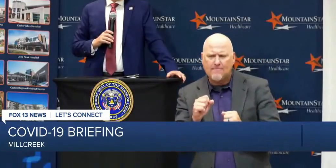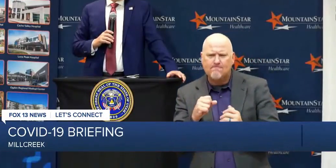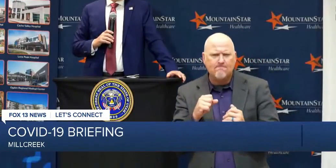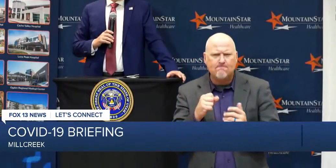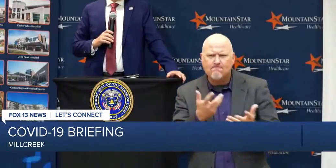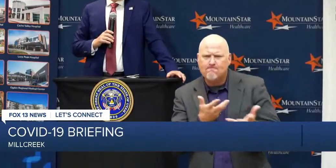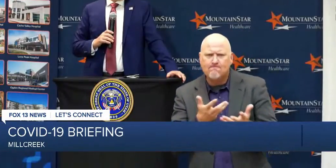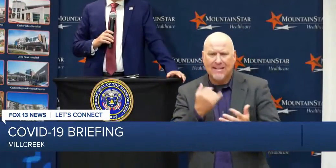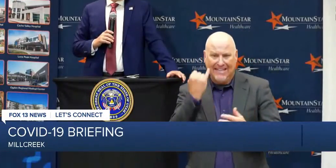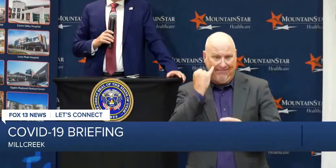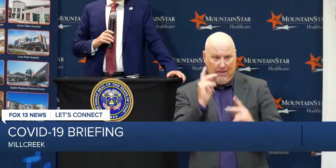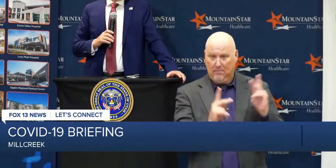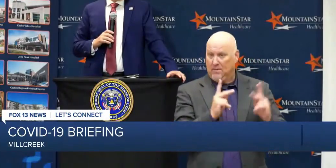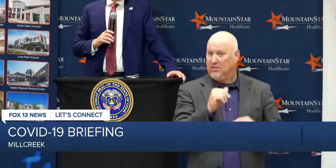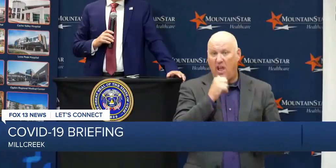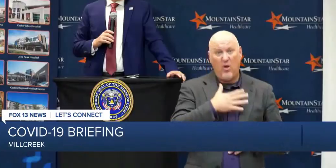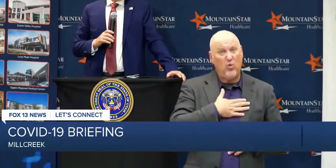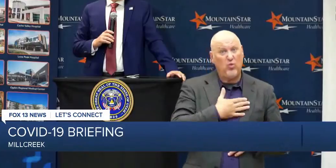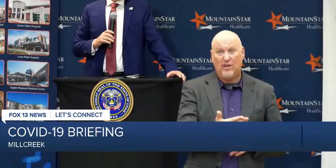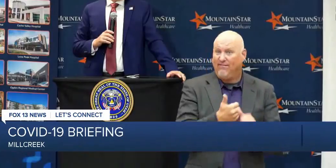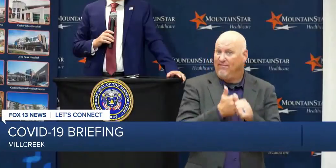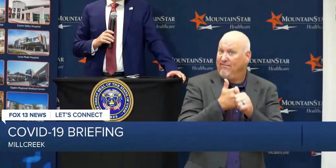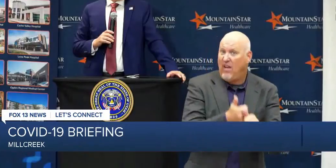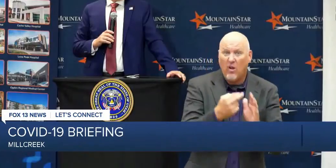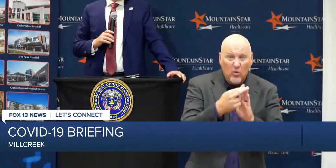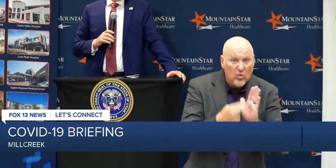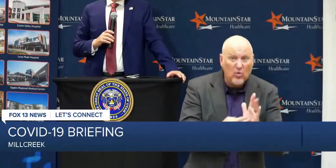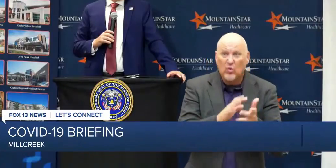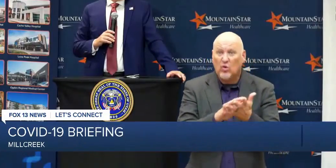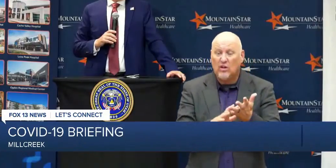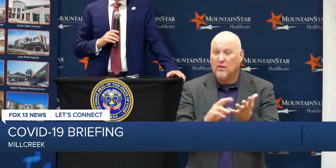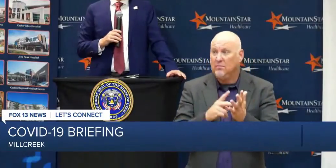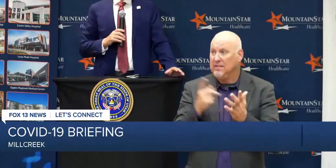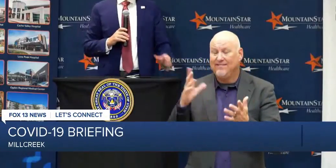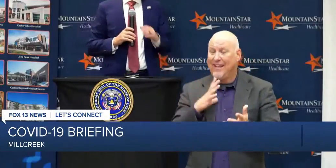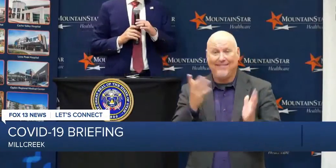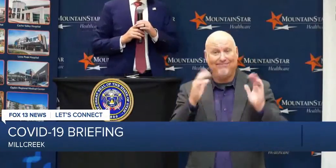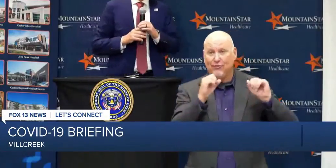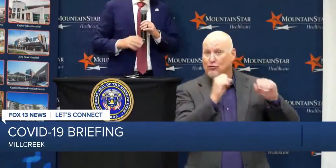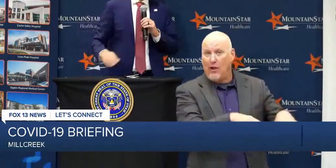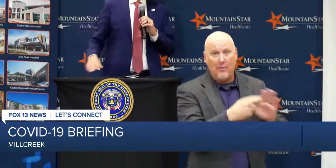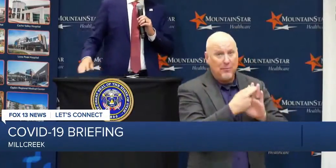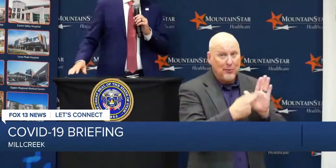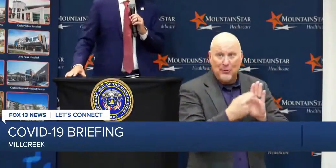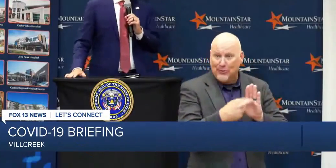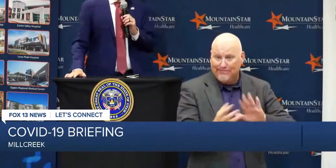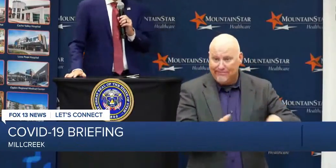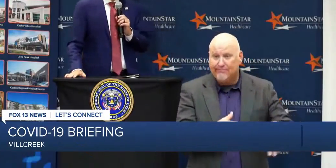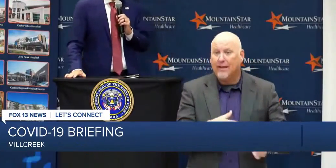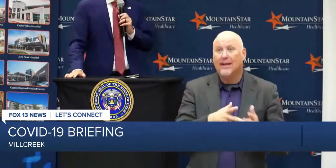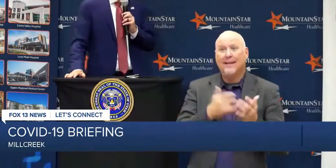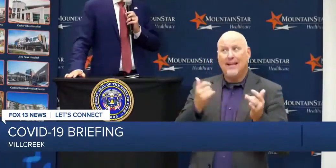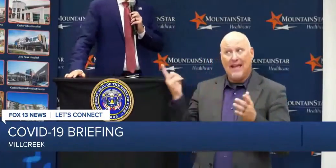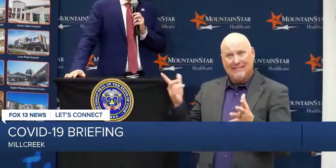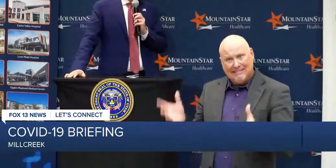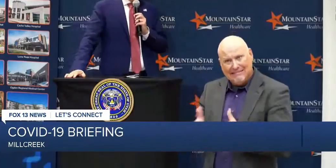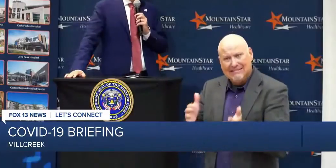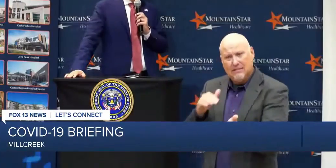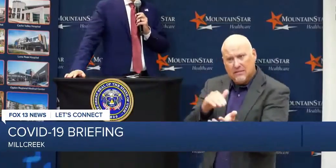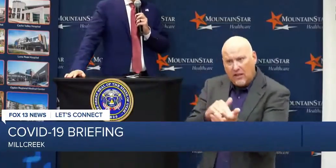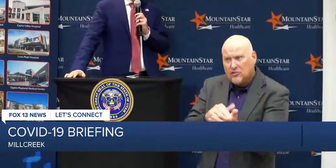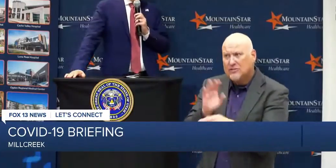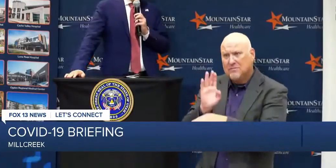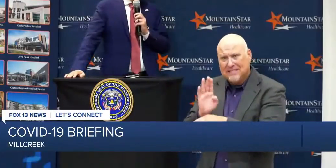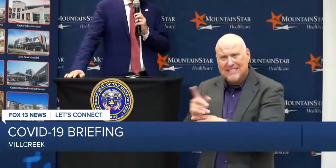complicates it. You mentioned having doctors reach out to people. Yeah. Could you talk about what is the